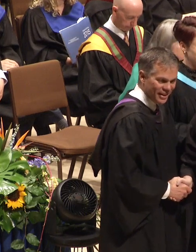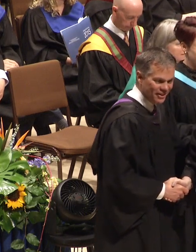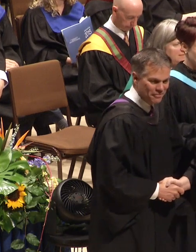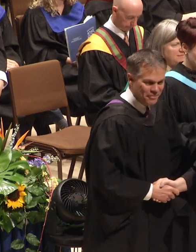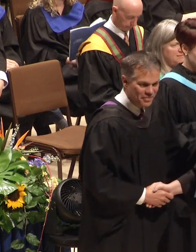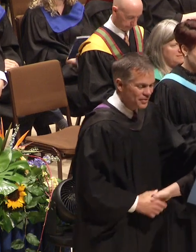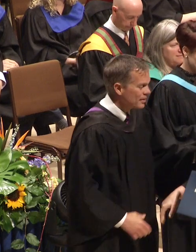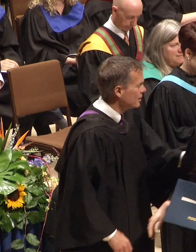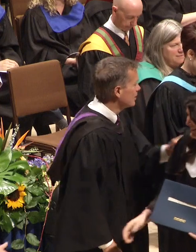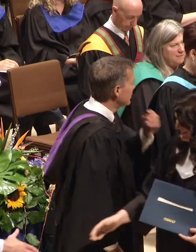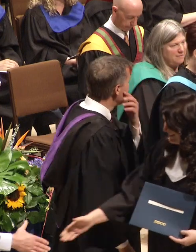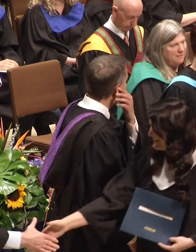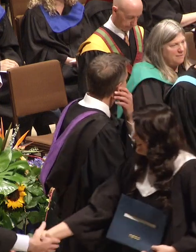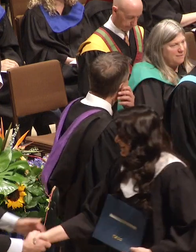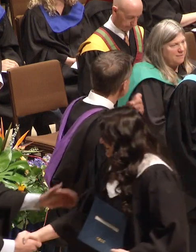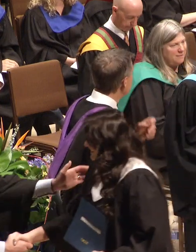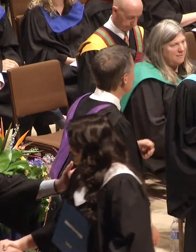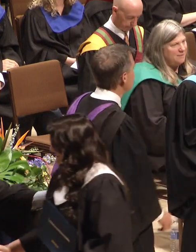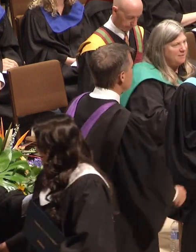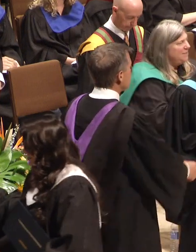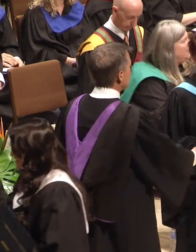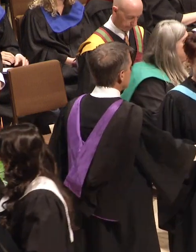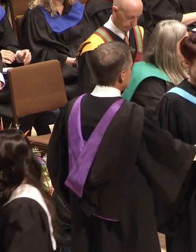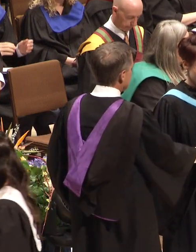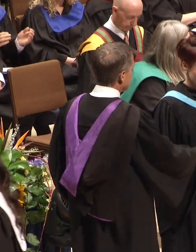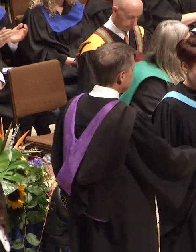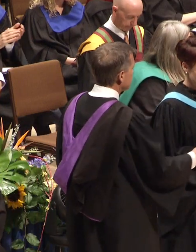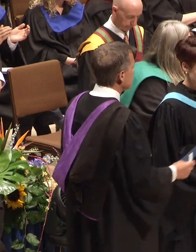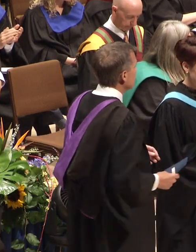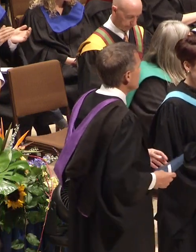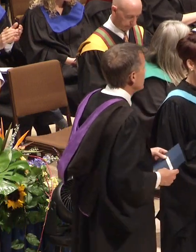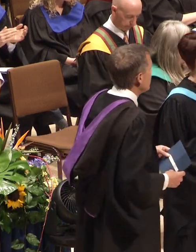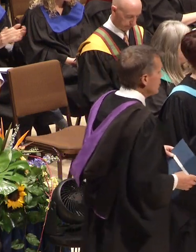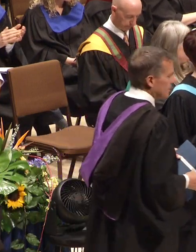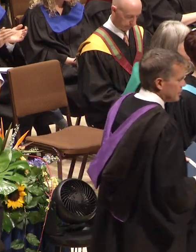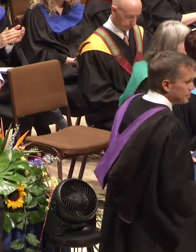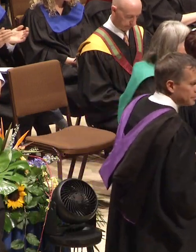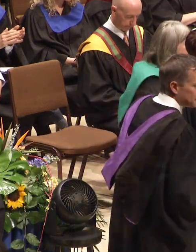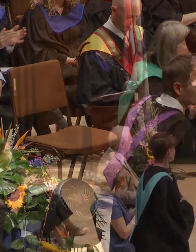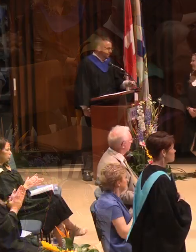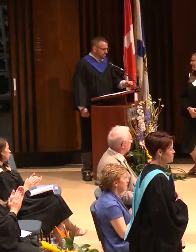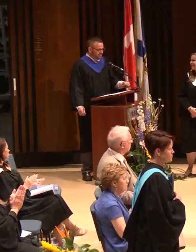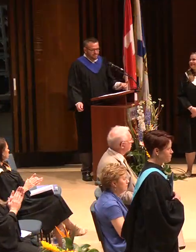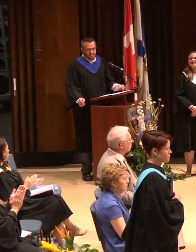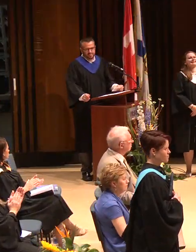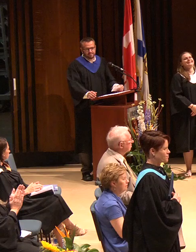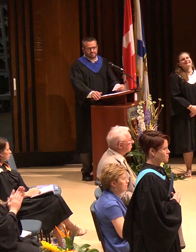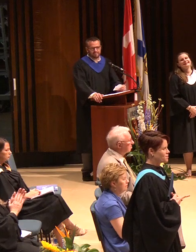Catherine McGinnis.